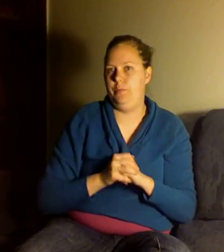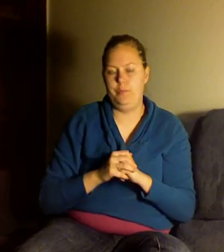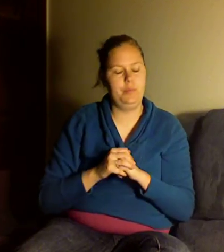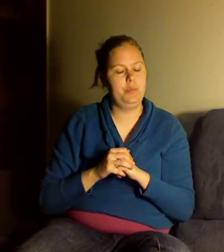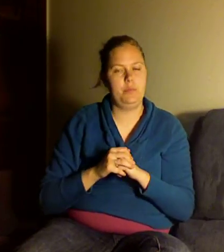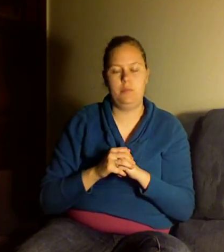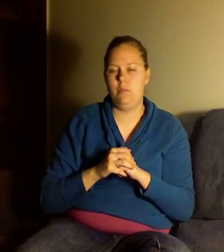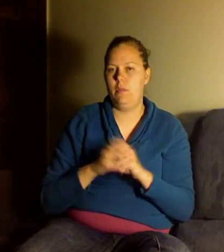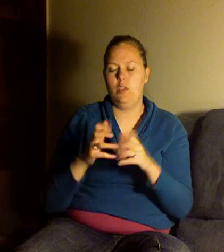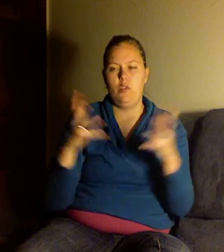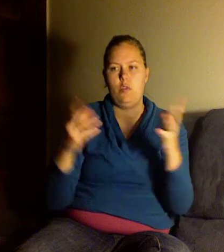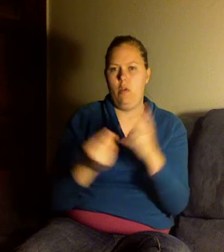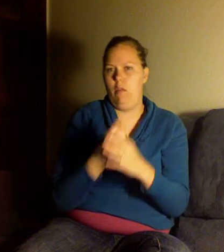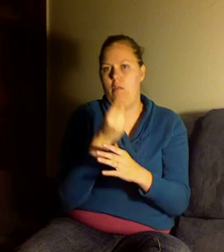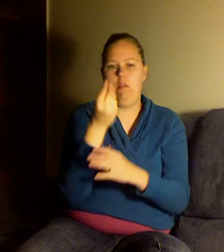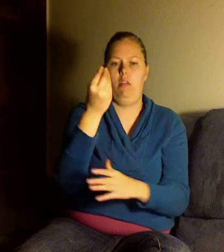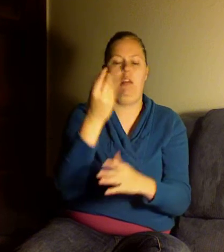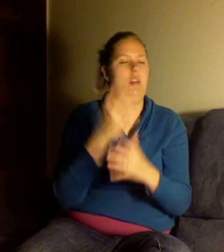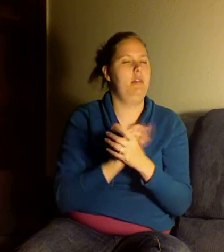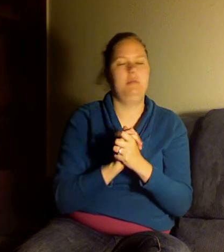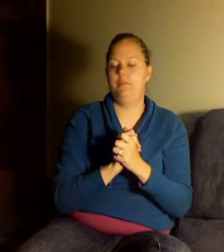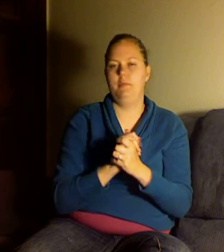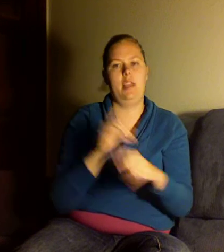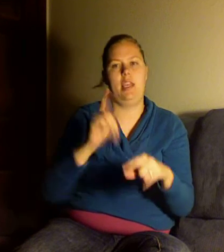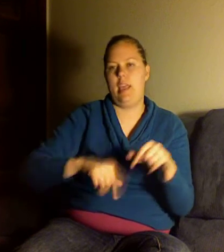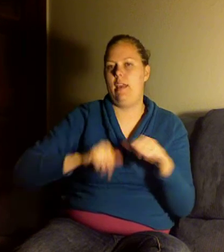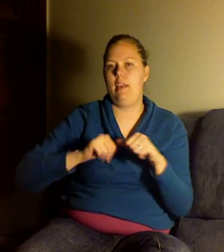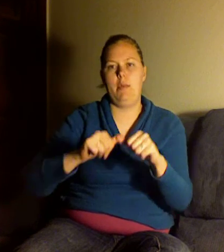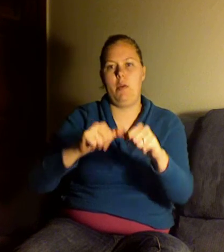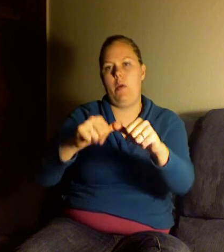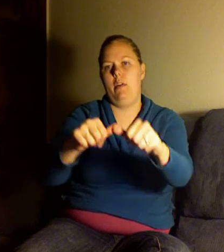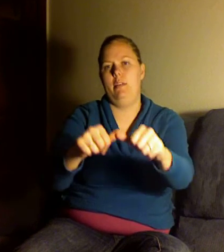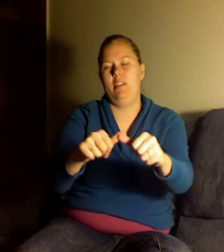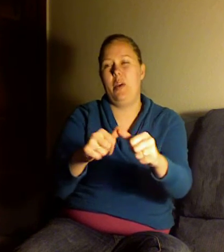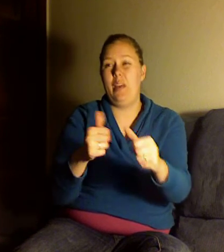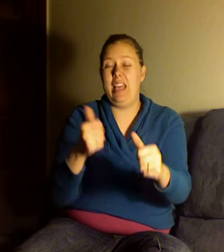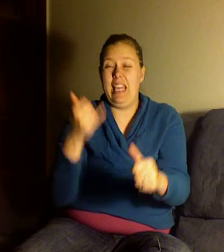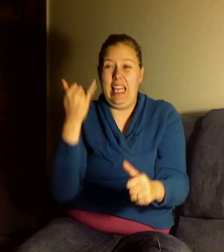So this is very much in question whether there's even another part of the budget that you could possibly even